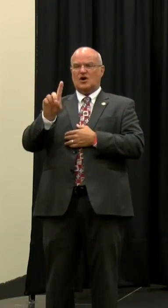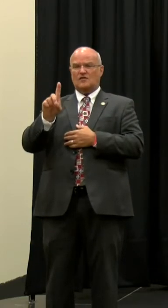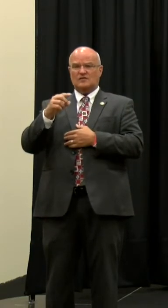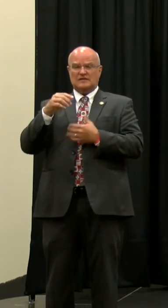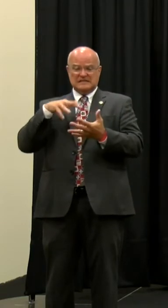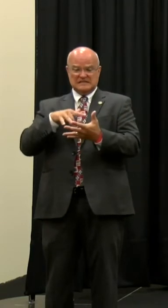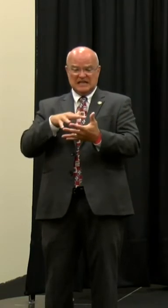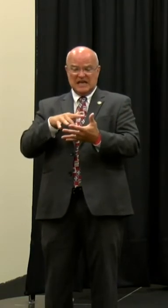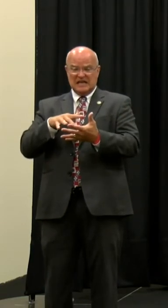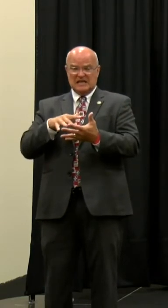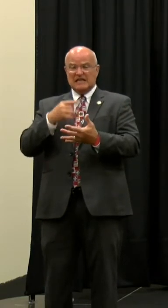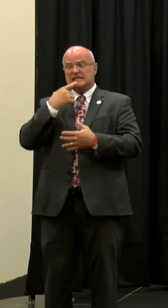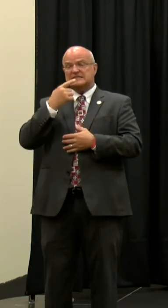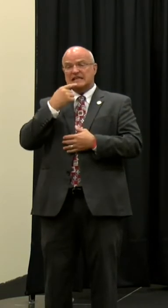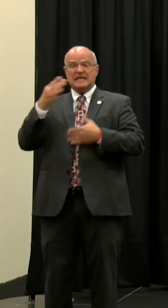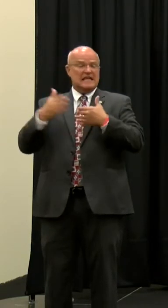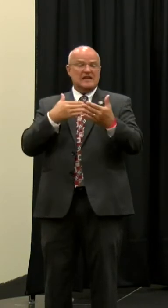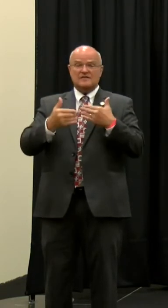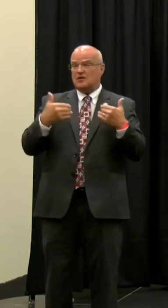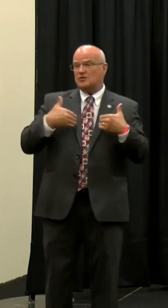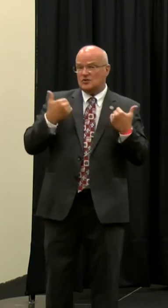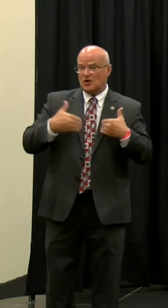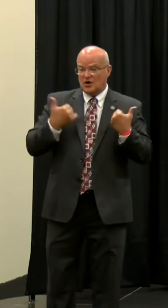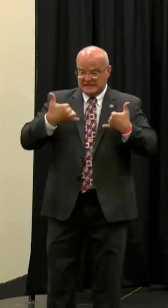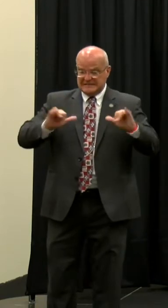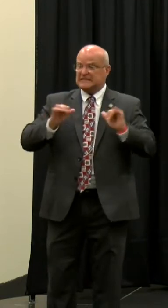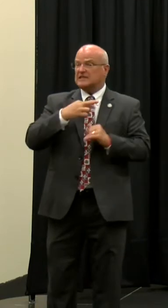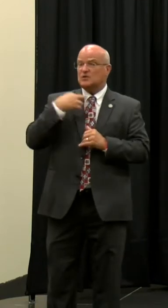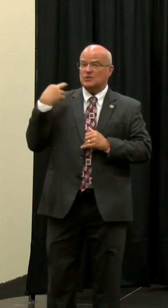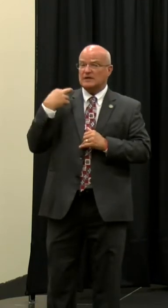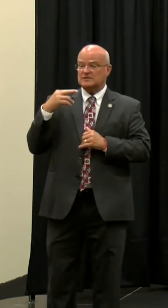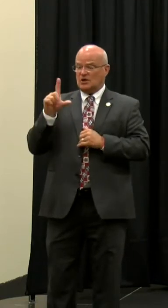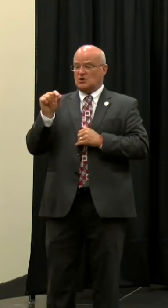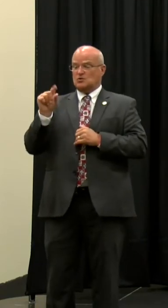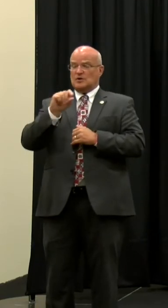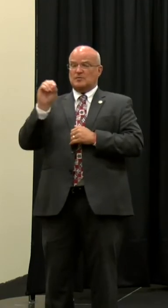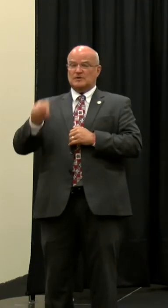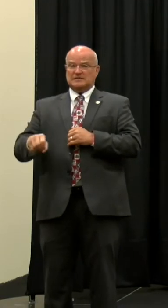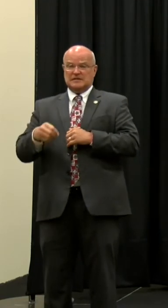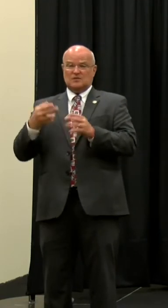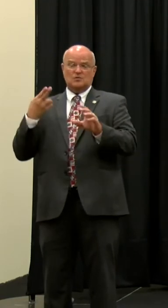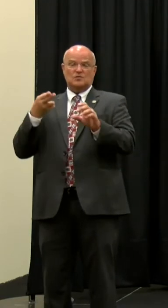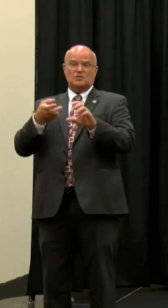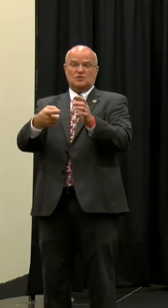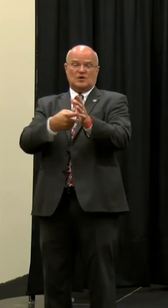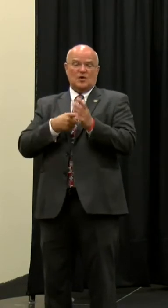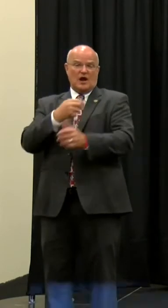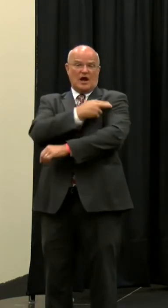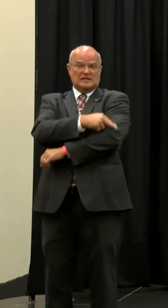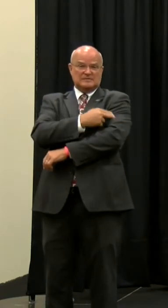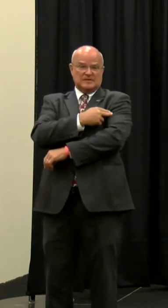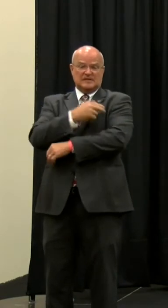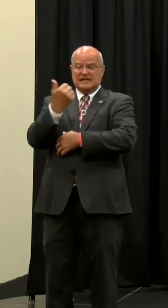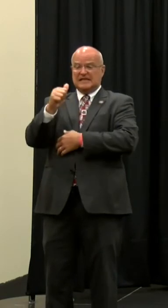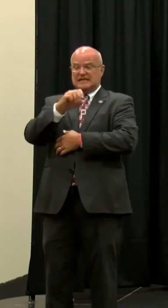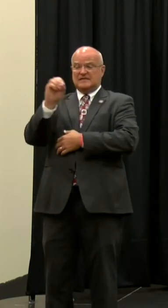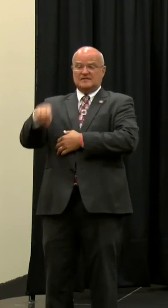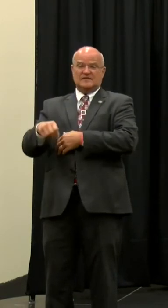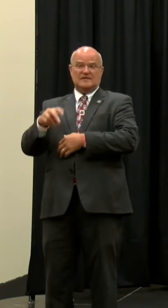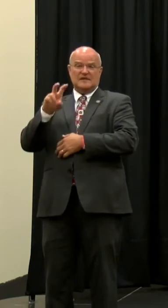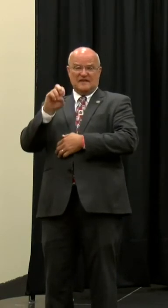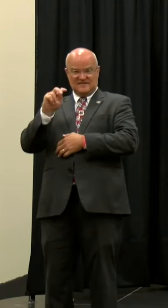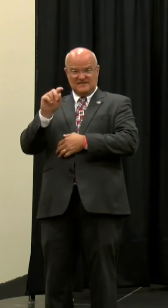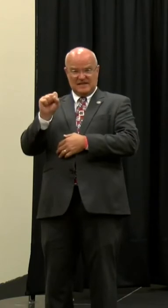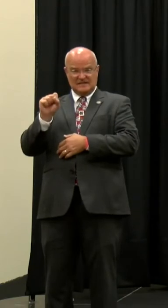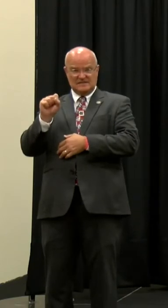are young, you're still at risk. 20% of those individuals required hospitalizations, 10% required ventilatory support.